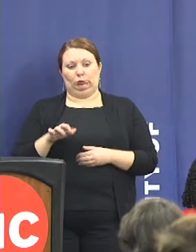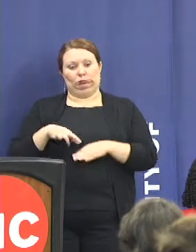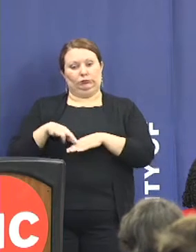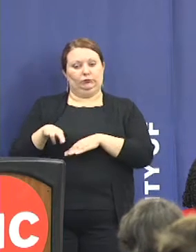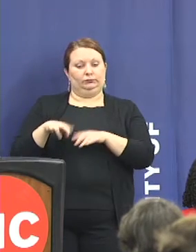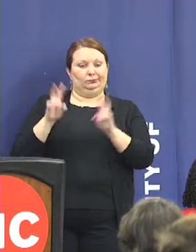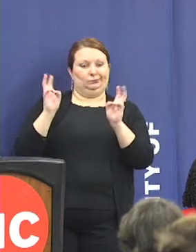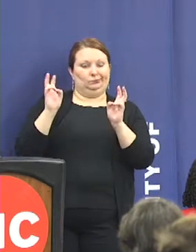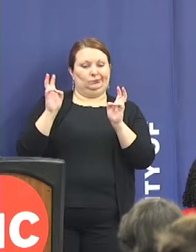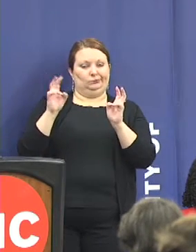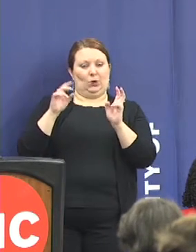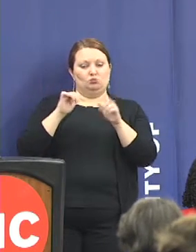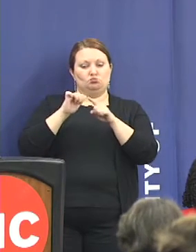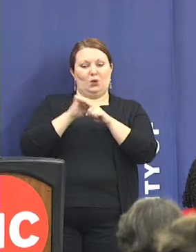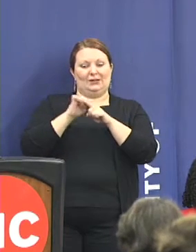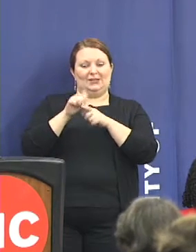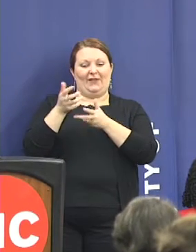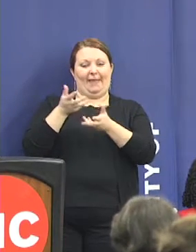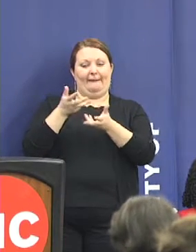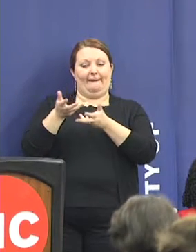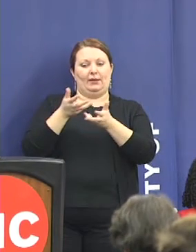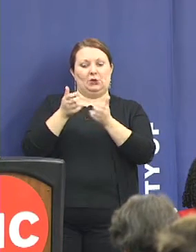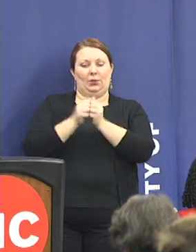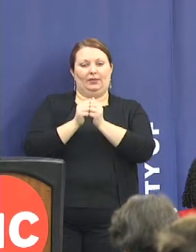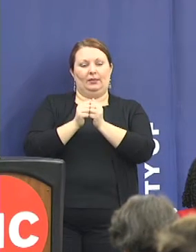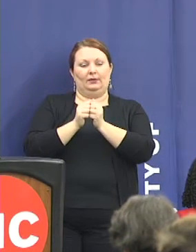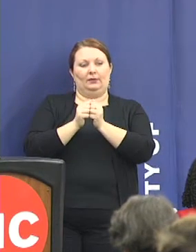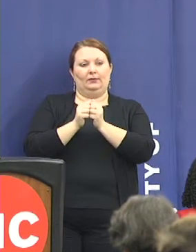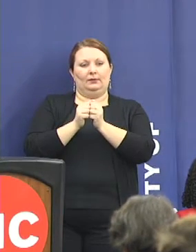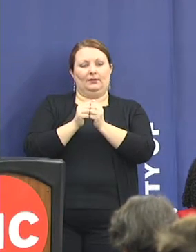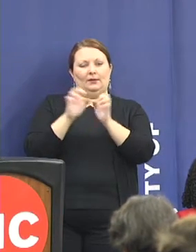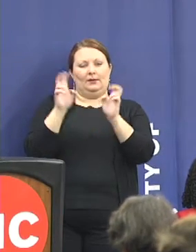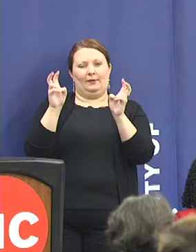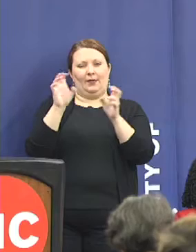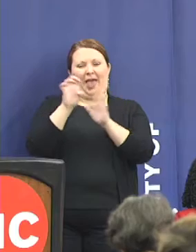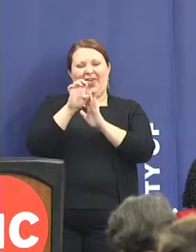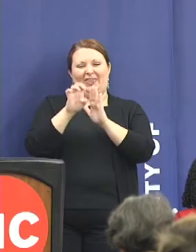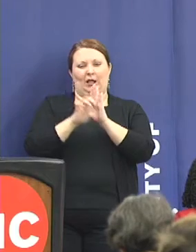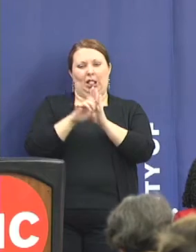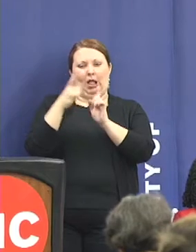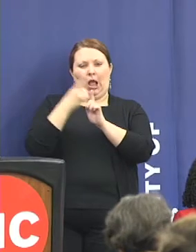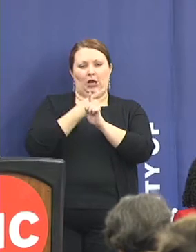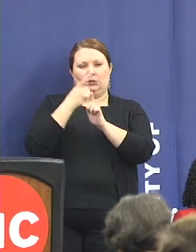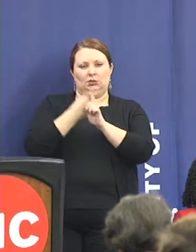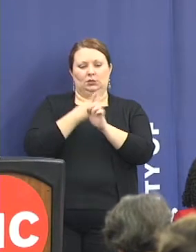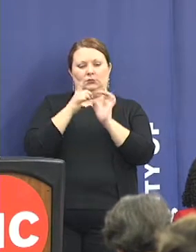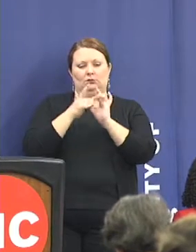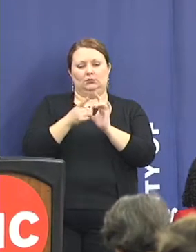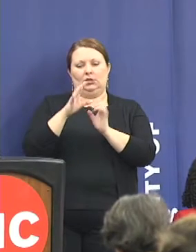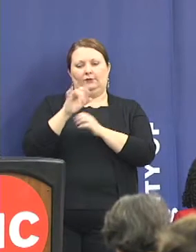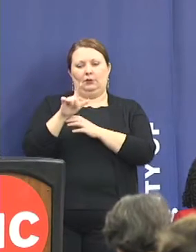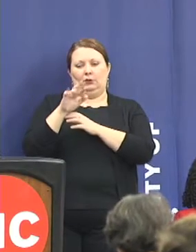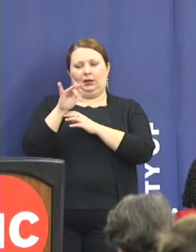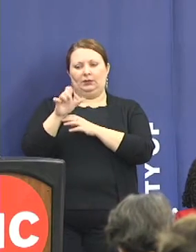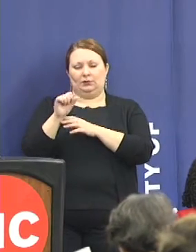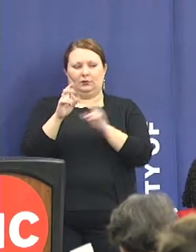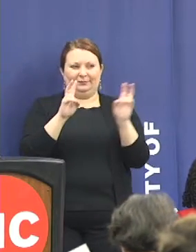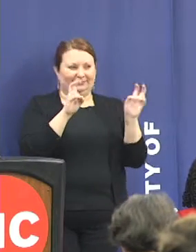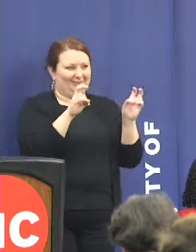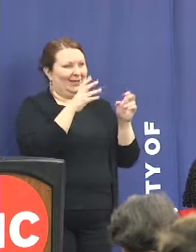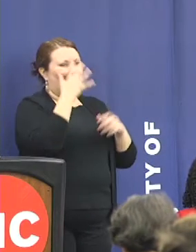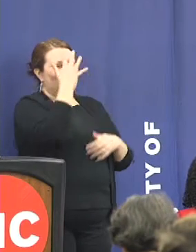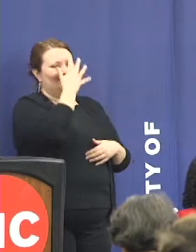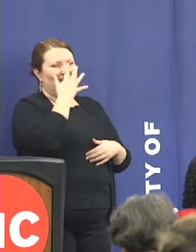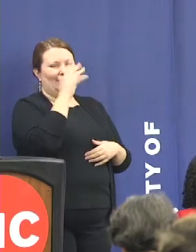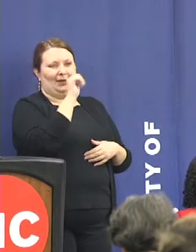to as the practice of engaging with quote-unquote ethical accuracy for civil rights versus quote-unquote